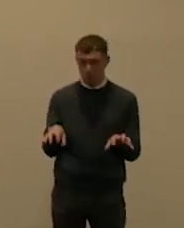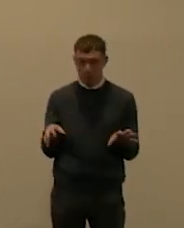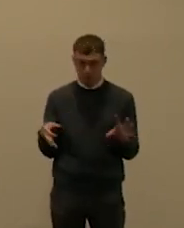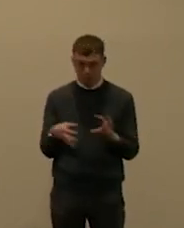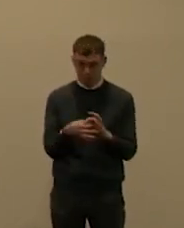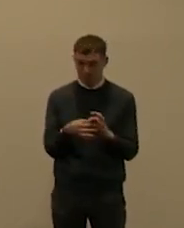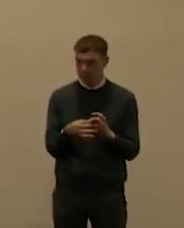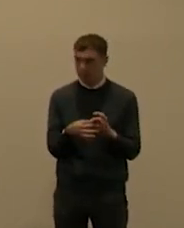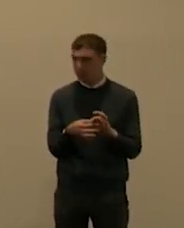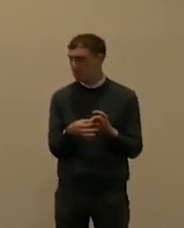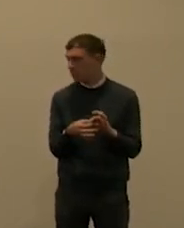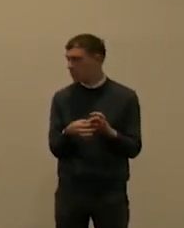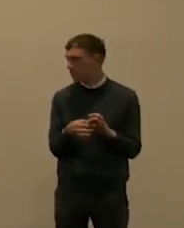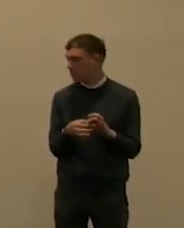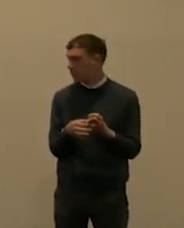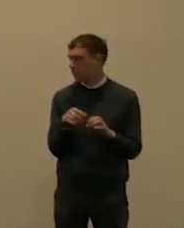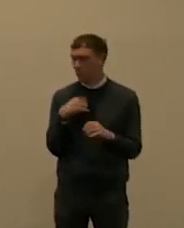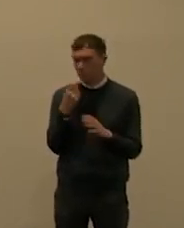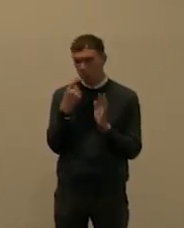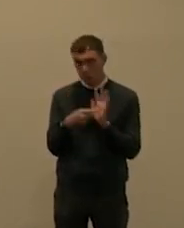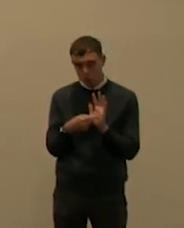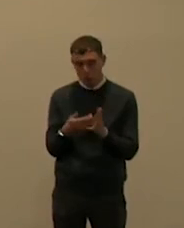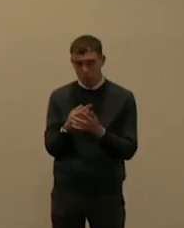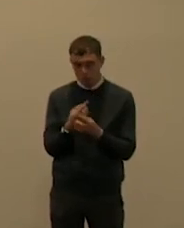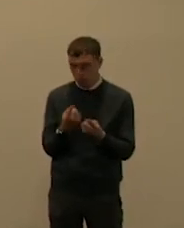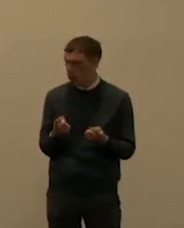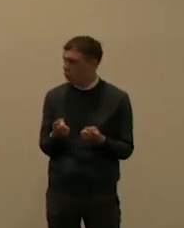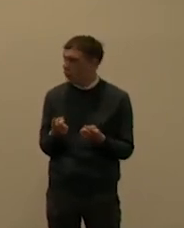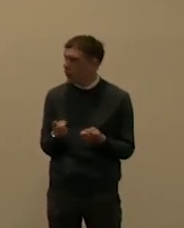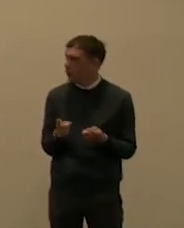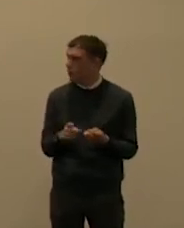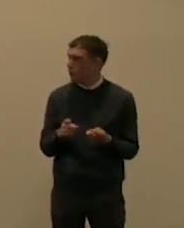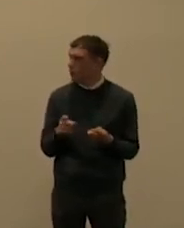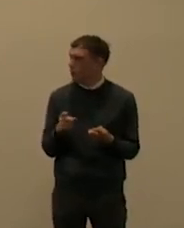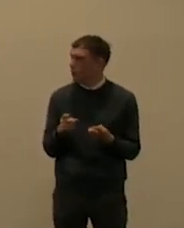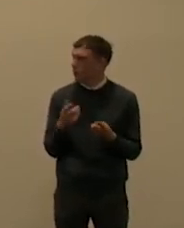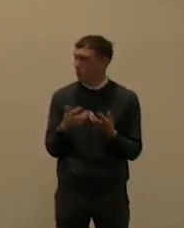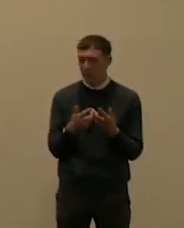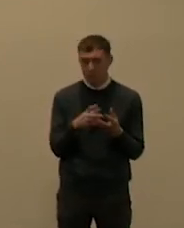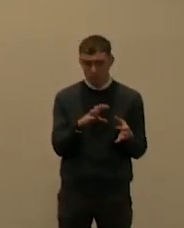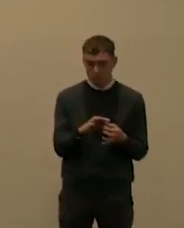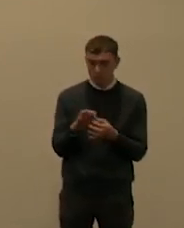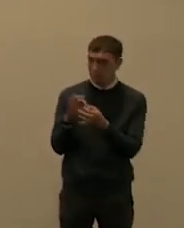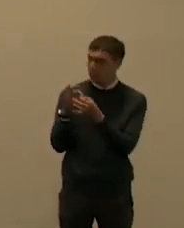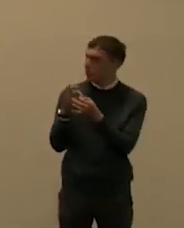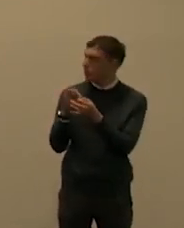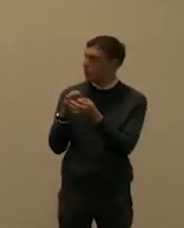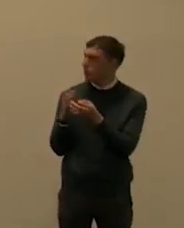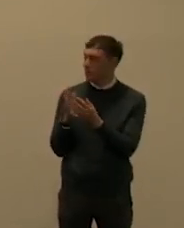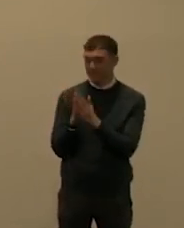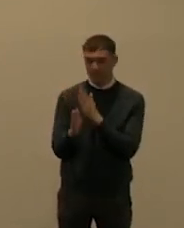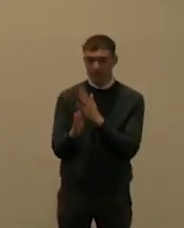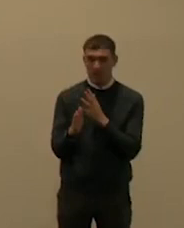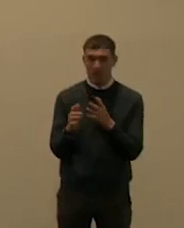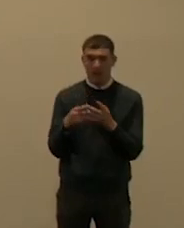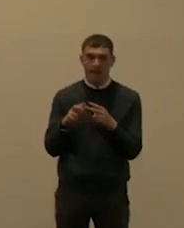together. And I will show you how fast we can fail over to the Microsoft virtual WAN if the direct connection